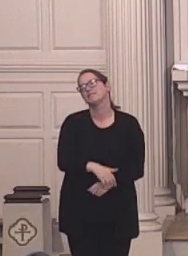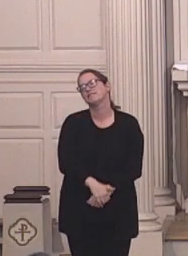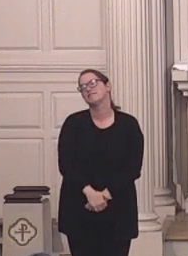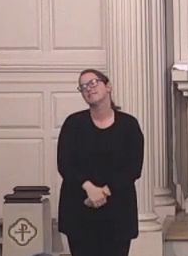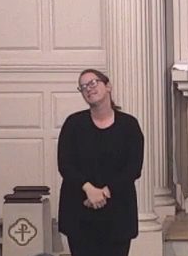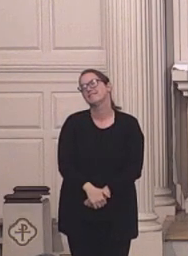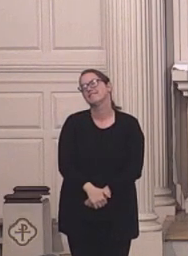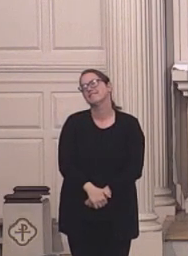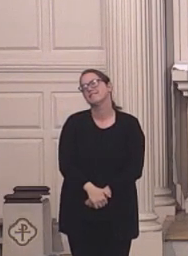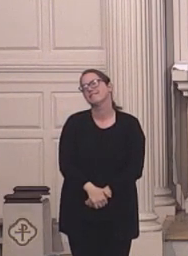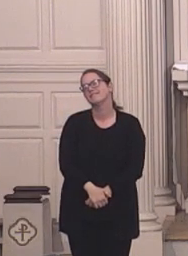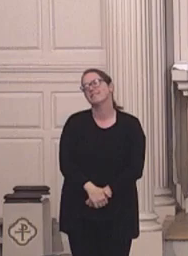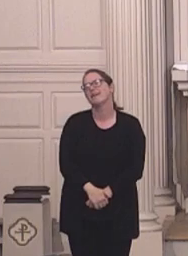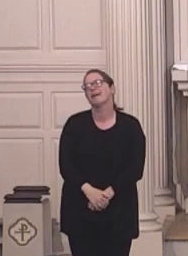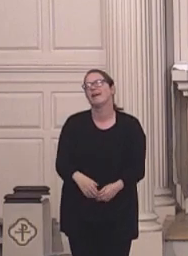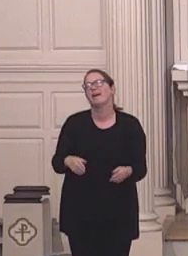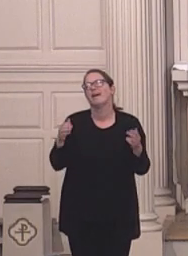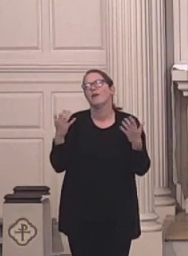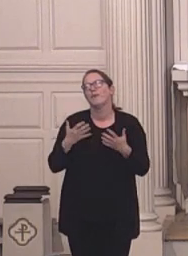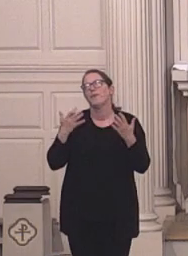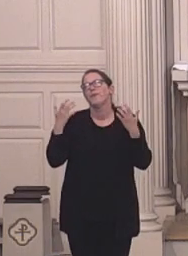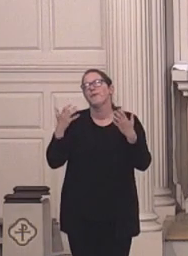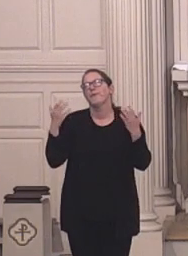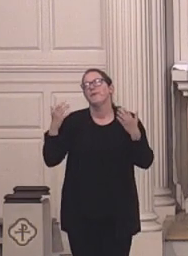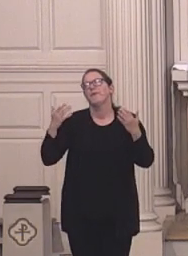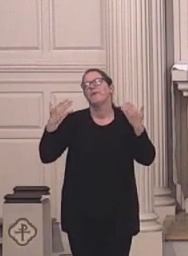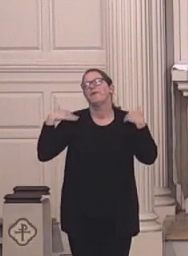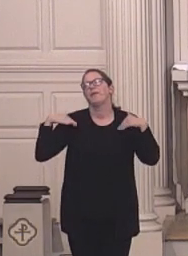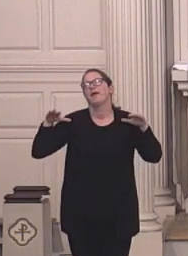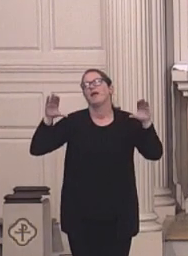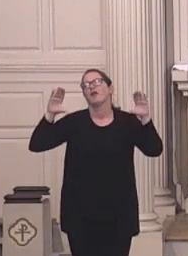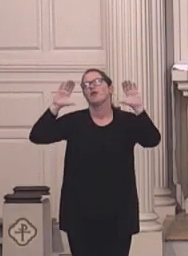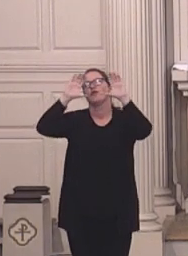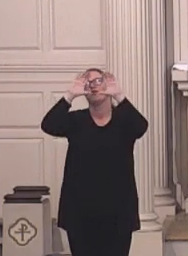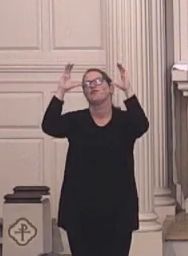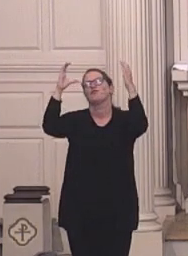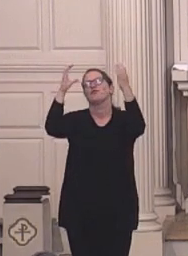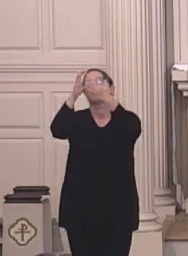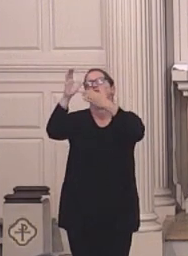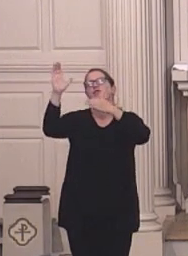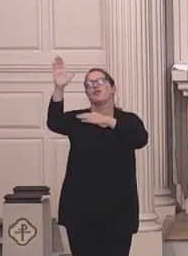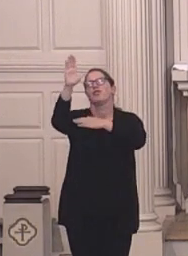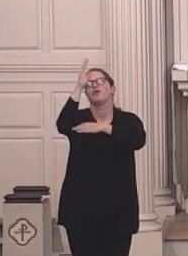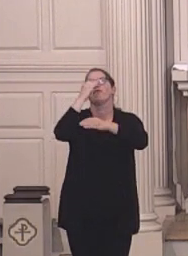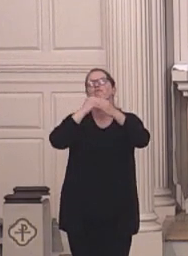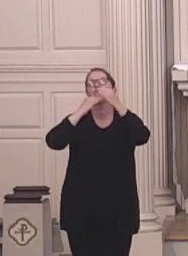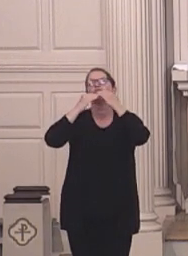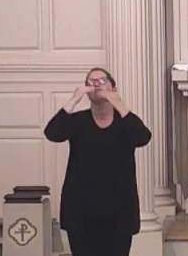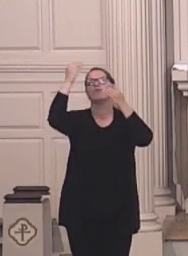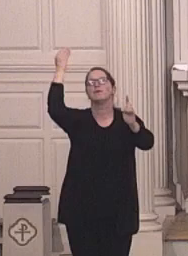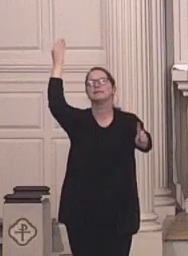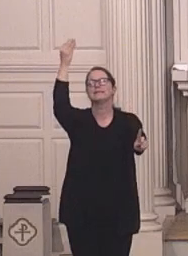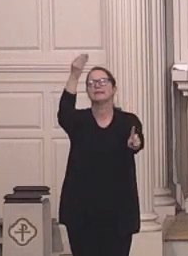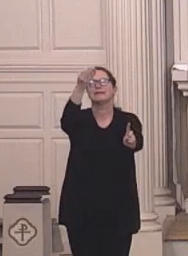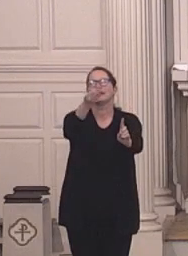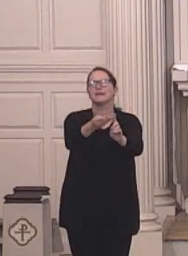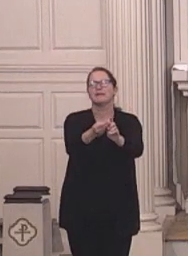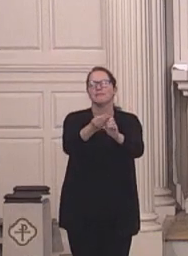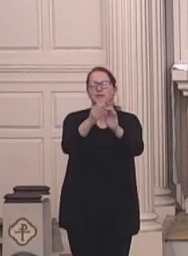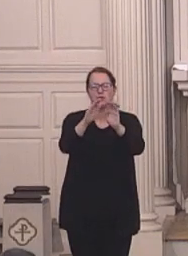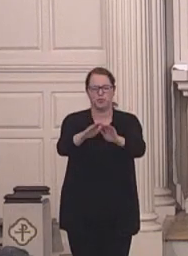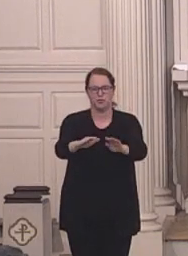Lo, the angel's food is given to the pilgrim who has